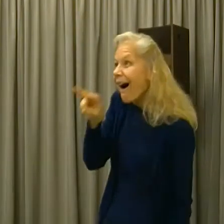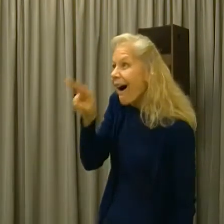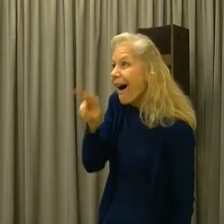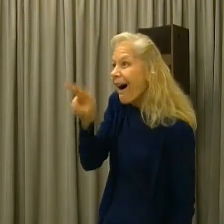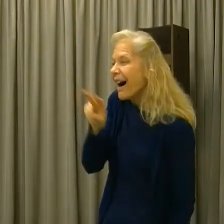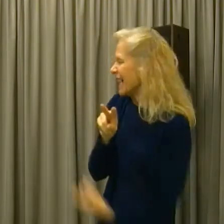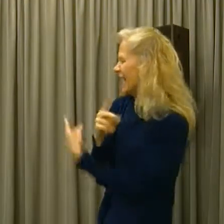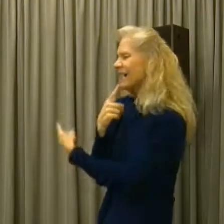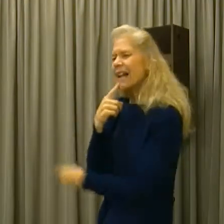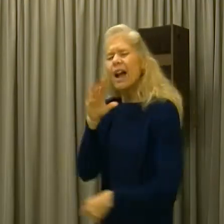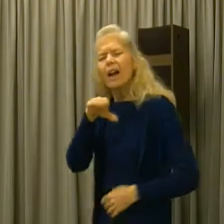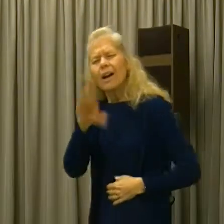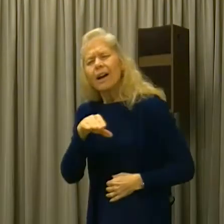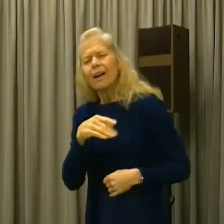tuxedos wet already. Oh, okay.